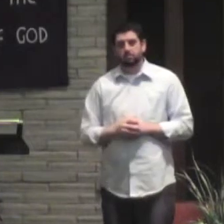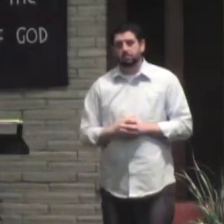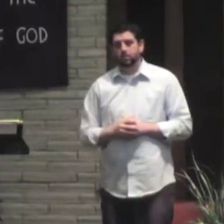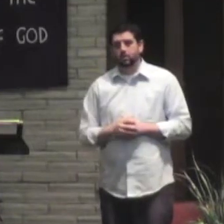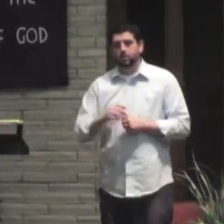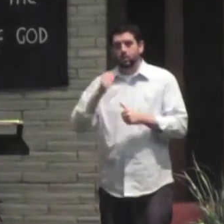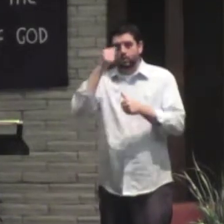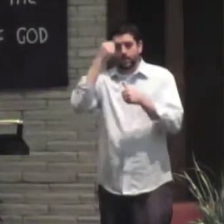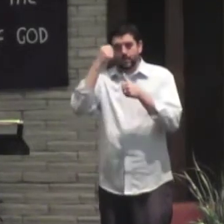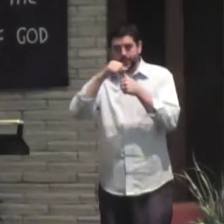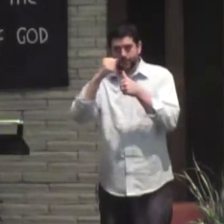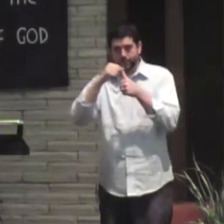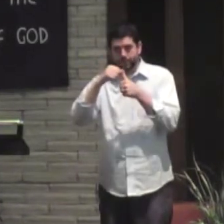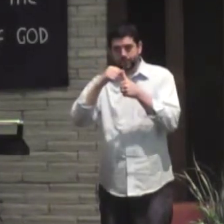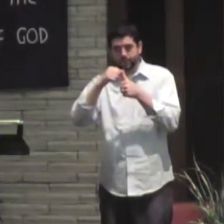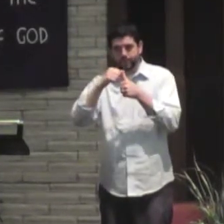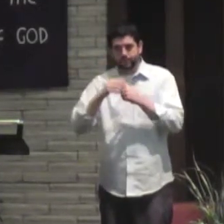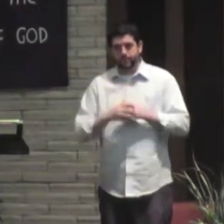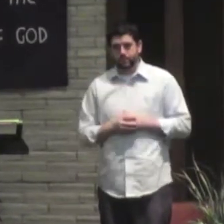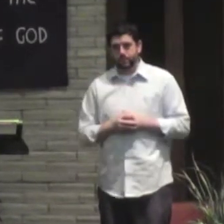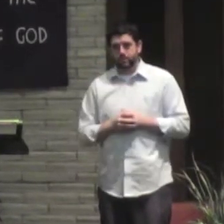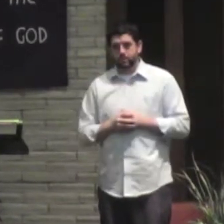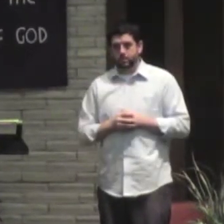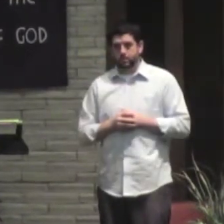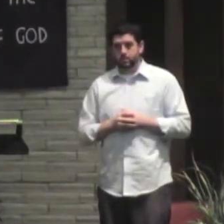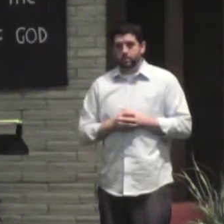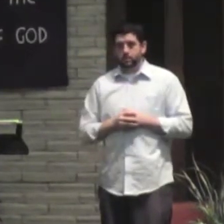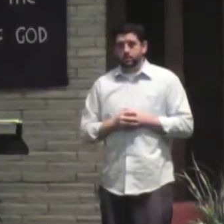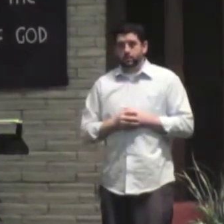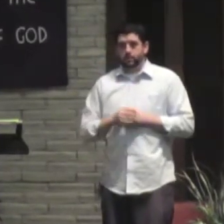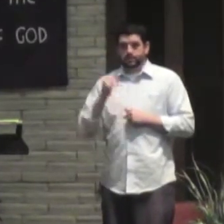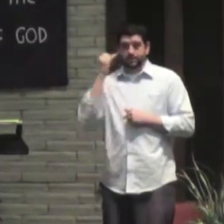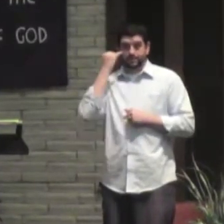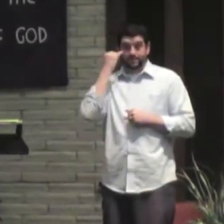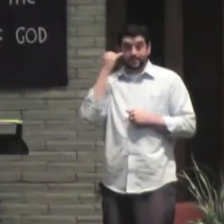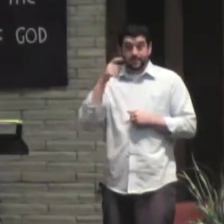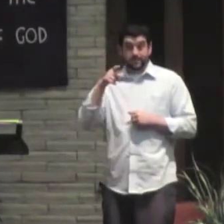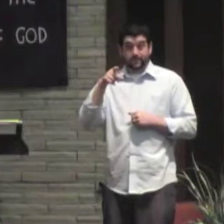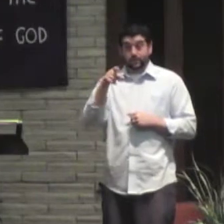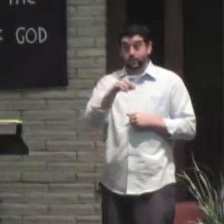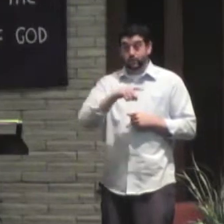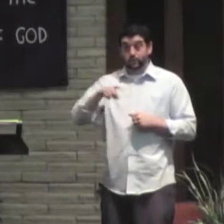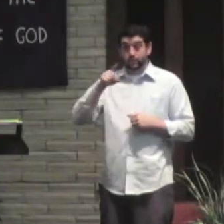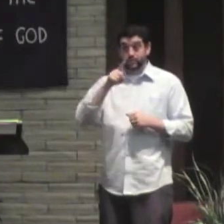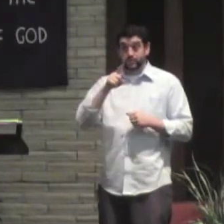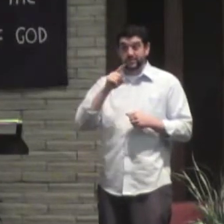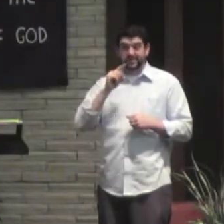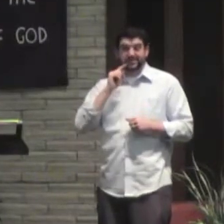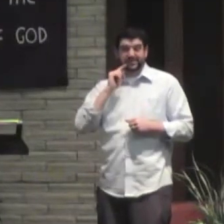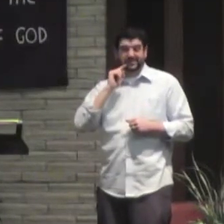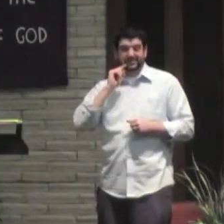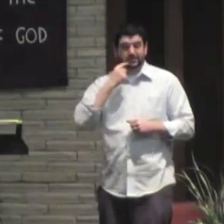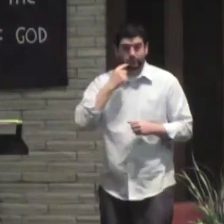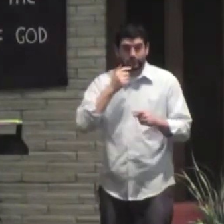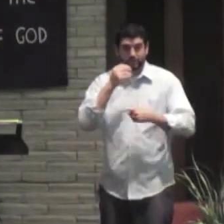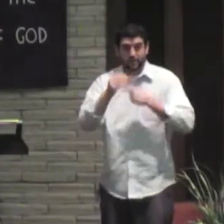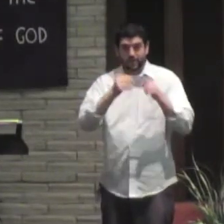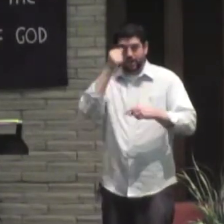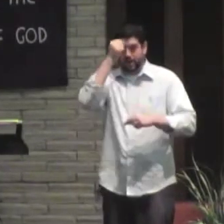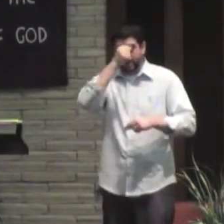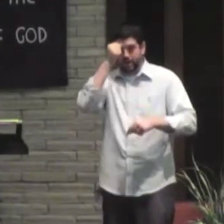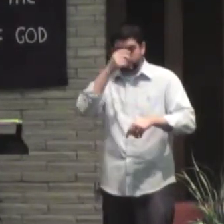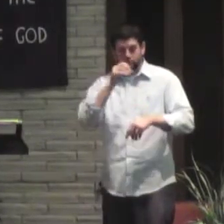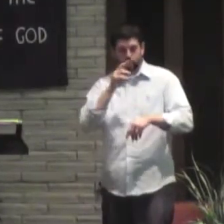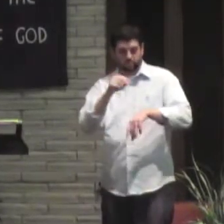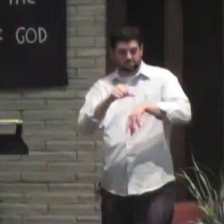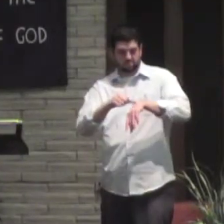Remember that if you take the ashes of the cross serious, then you will remember that we